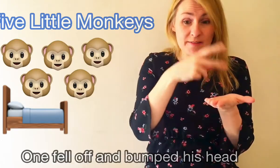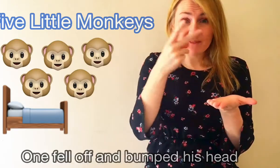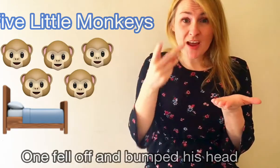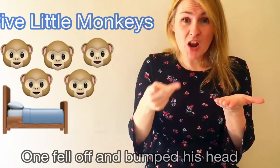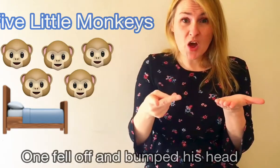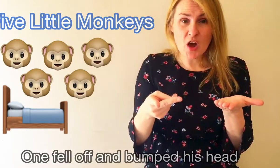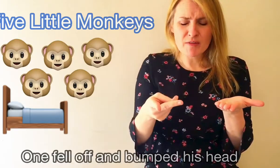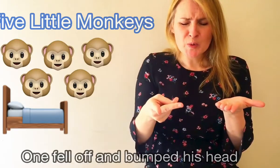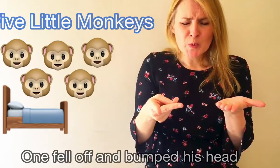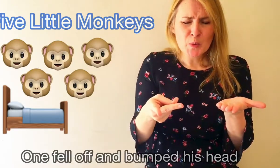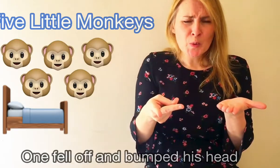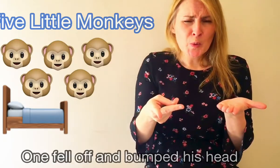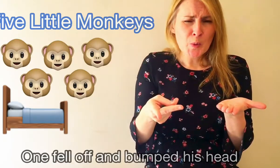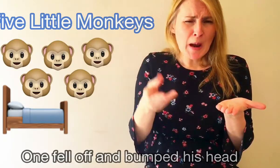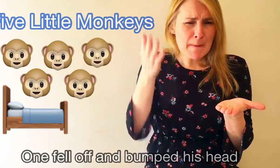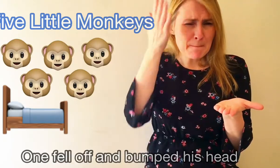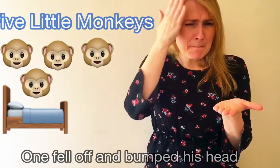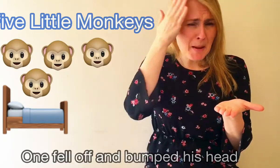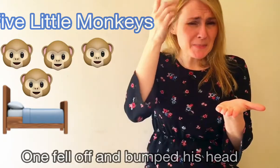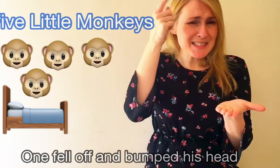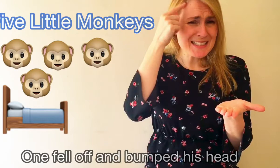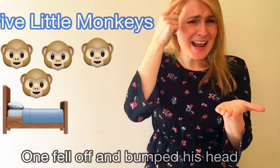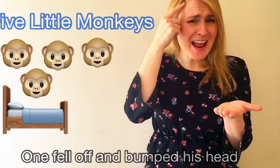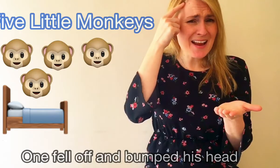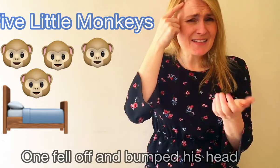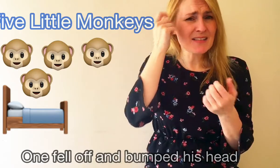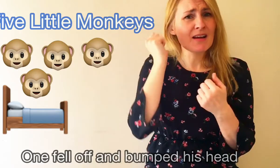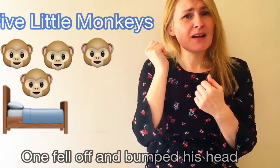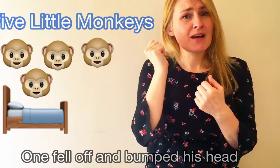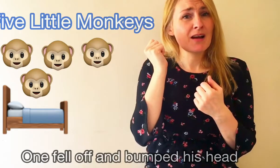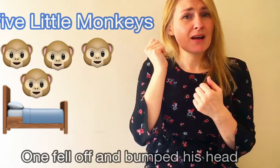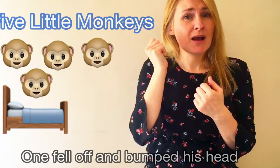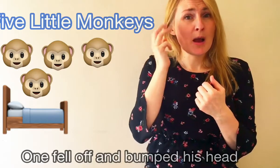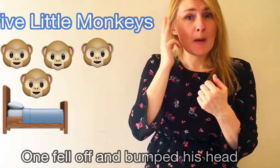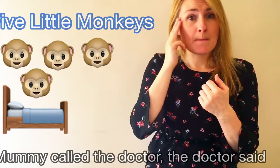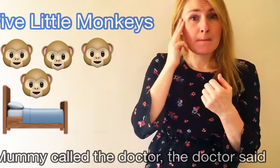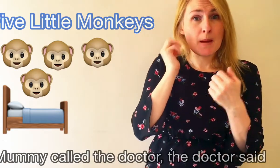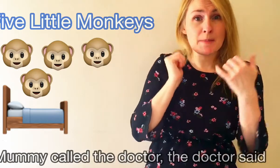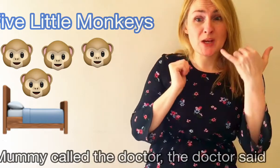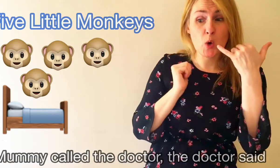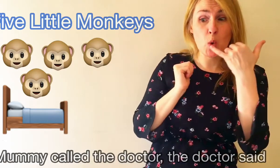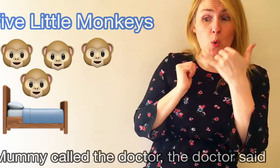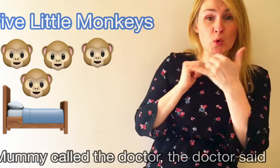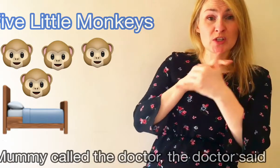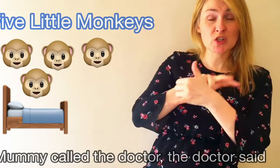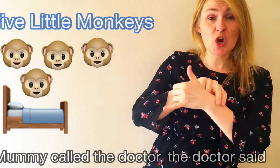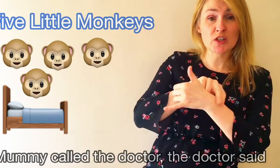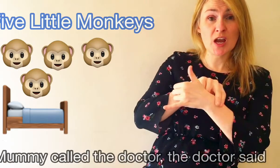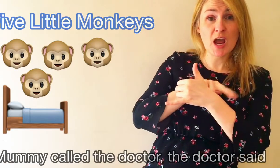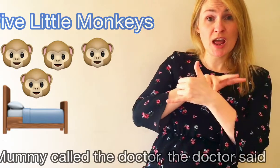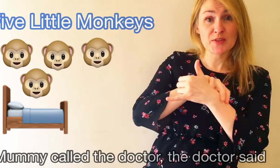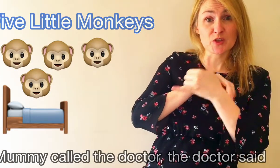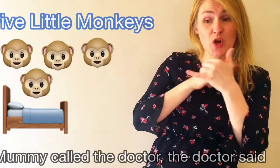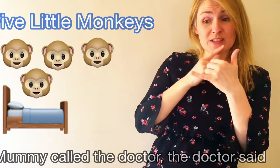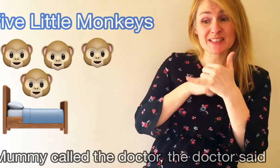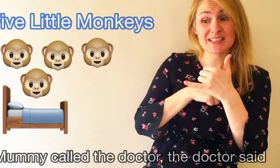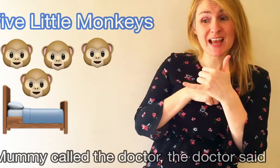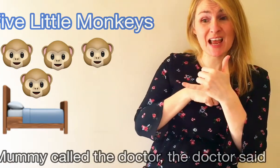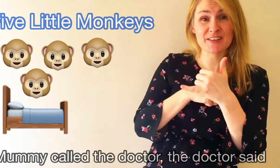a fellow bumped his head. Mammy called the doctor, the doctor said,